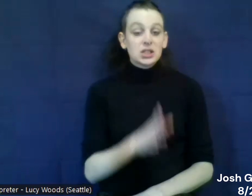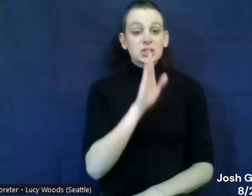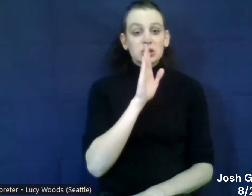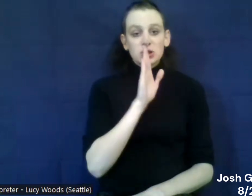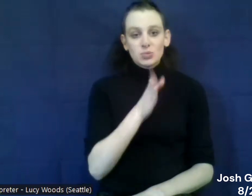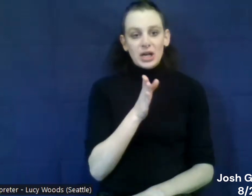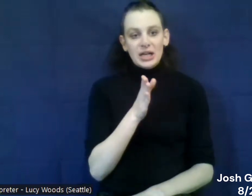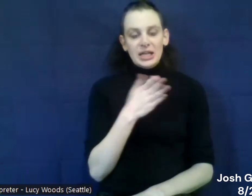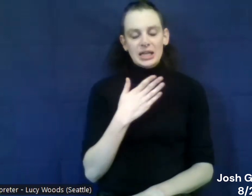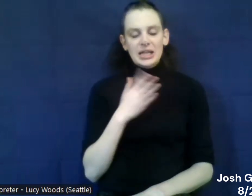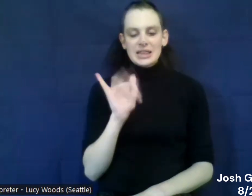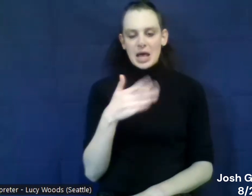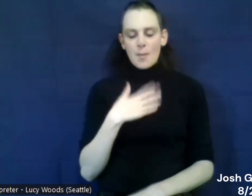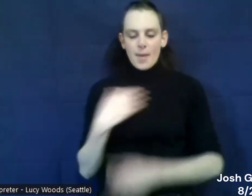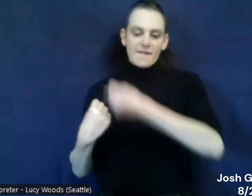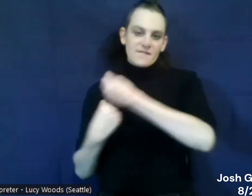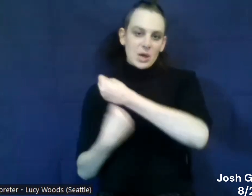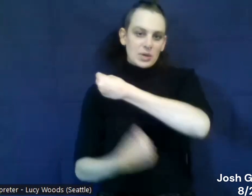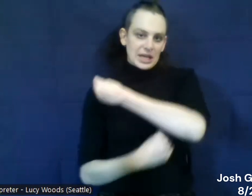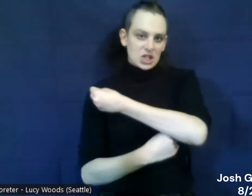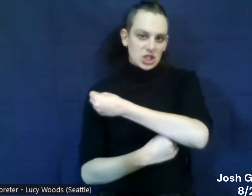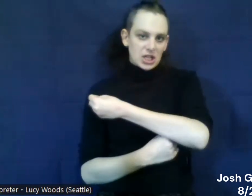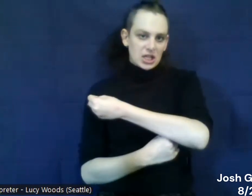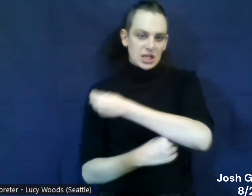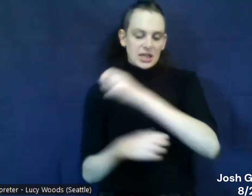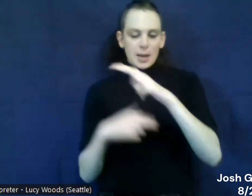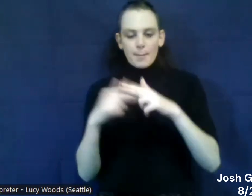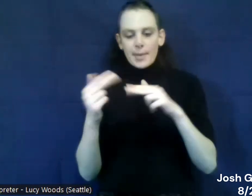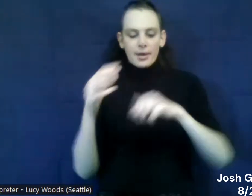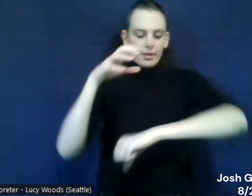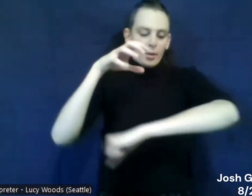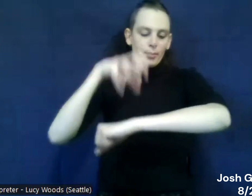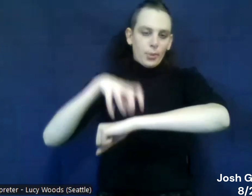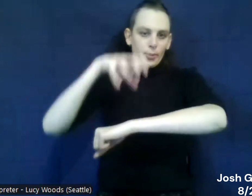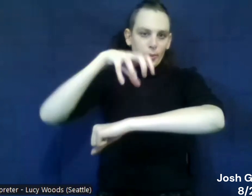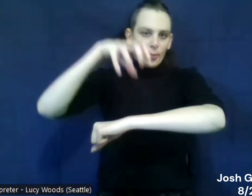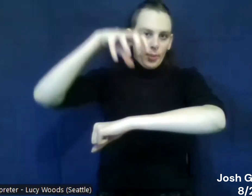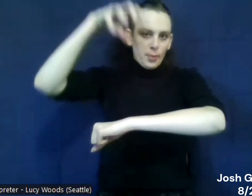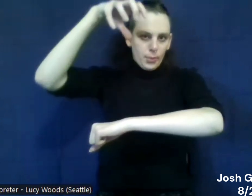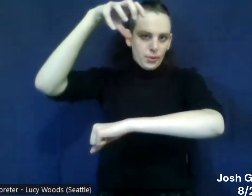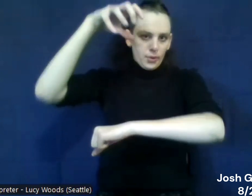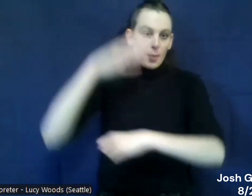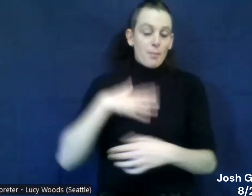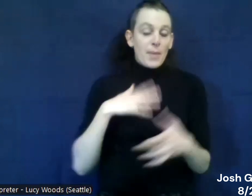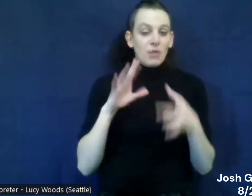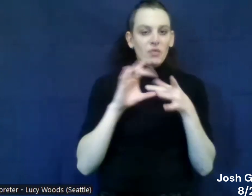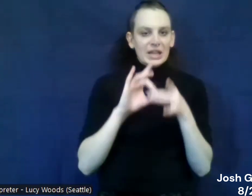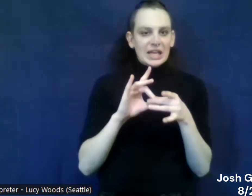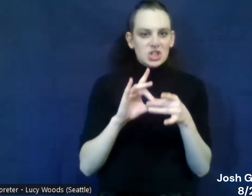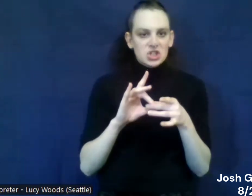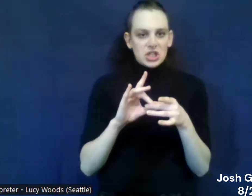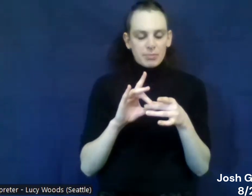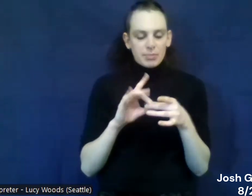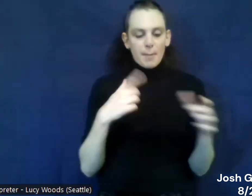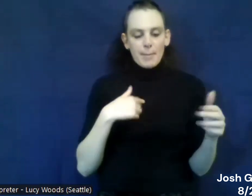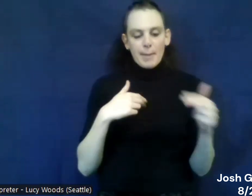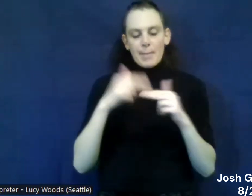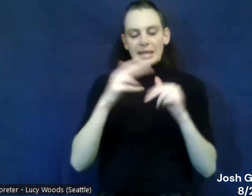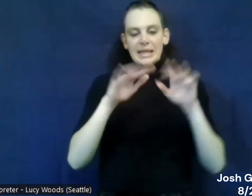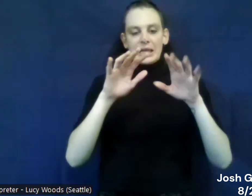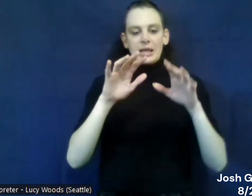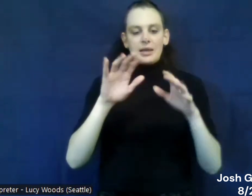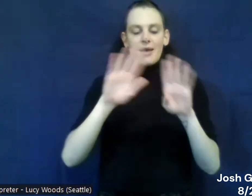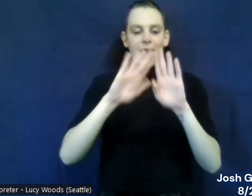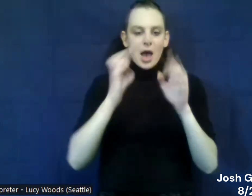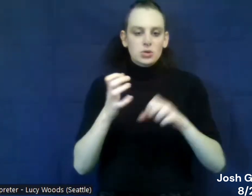my foundation that I build on top of. The relationships I have are me building a house on top of this foundation. If